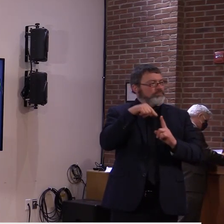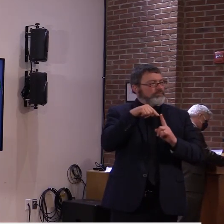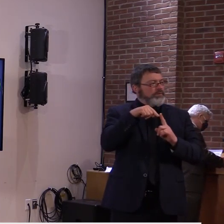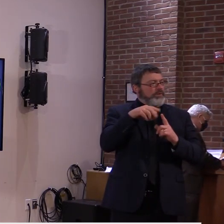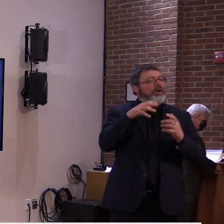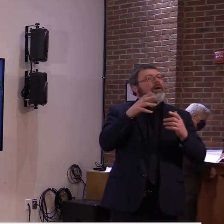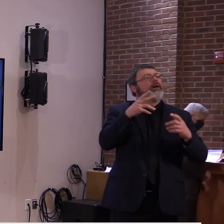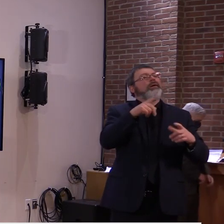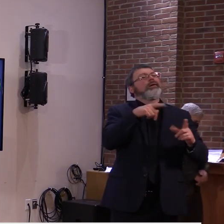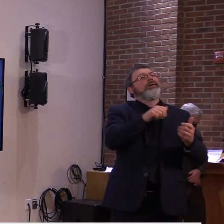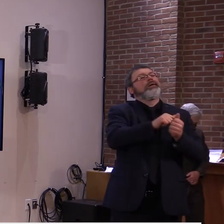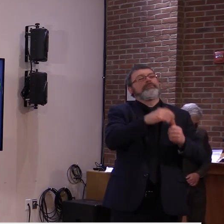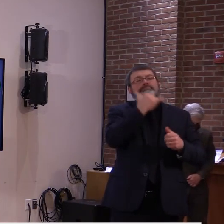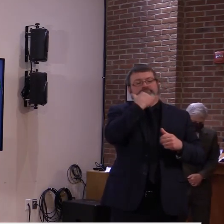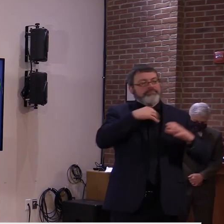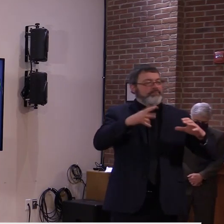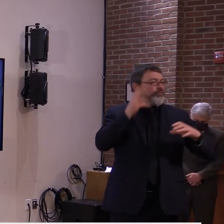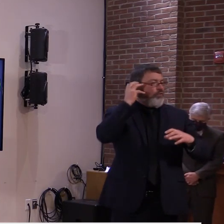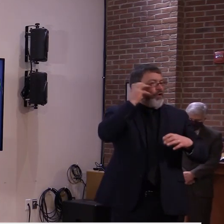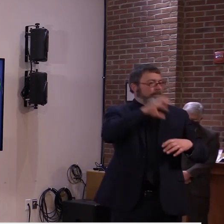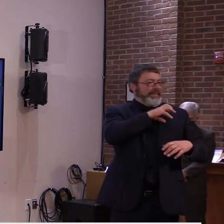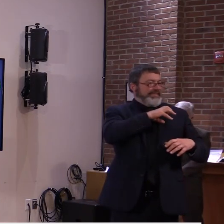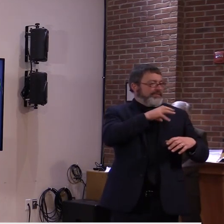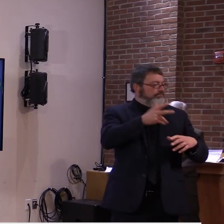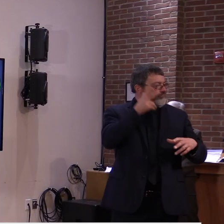I have a friend who has a scanner,